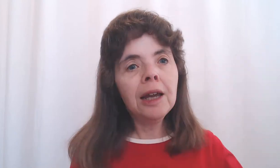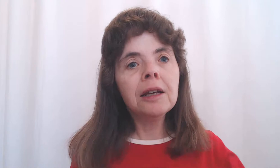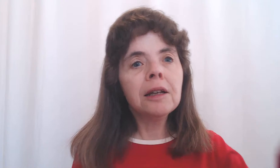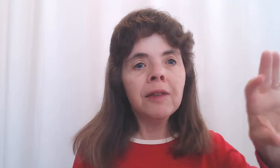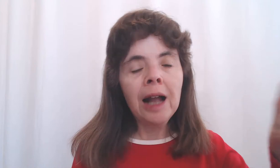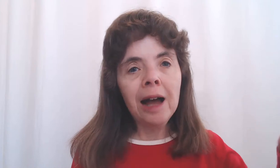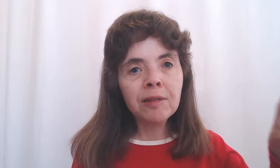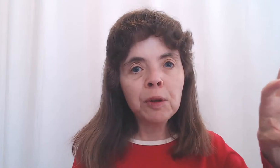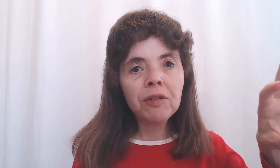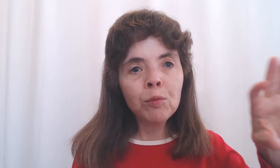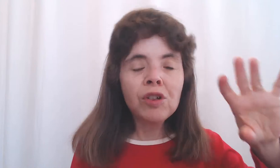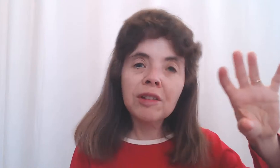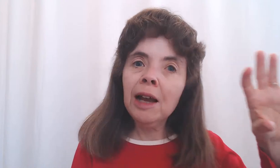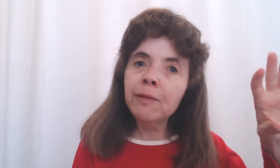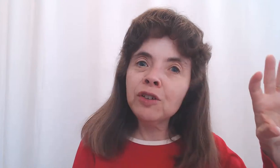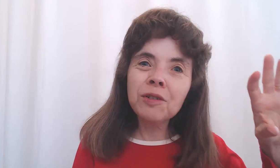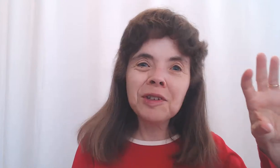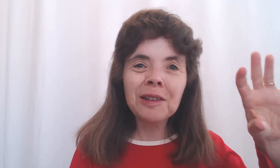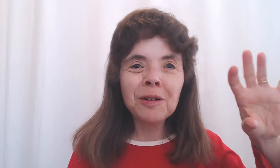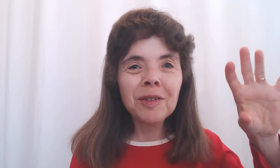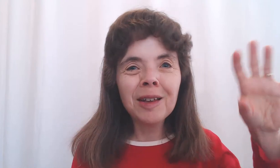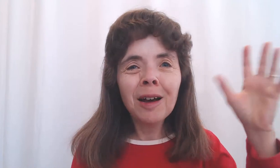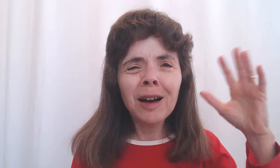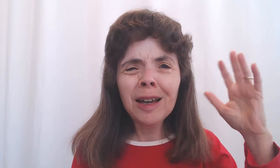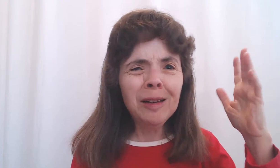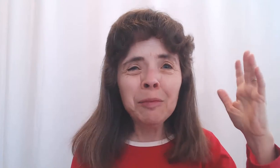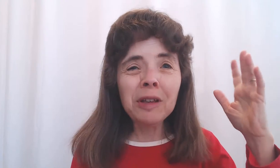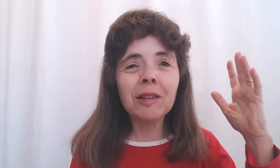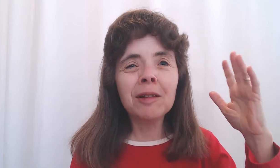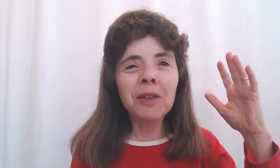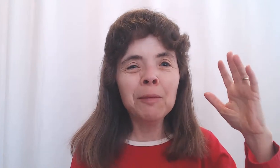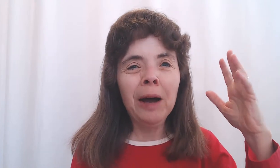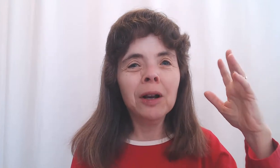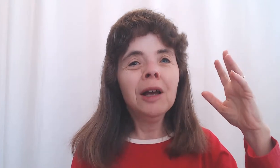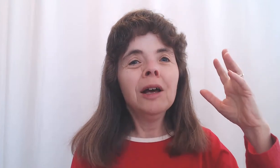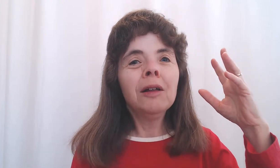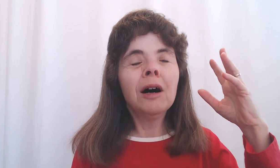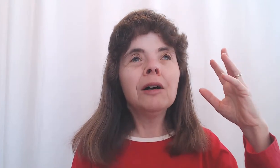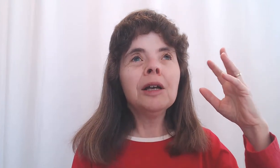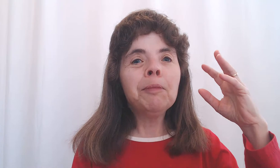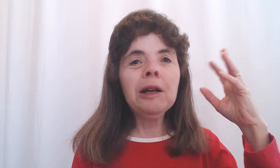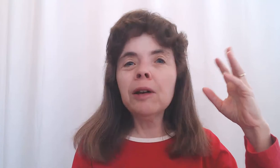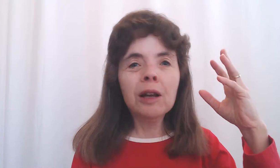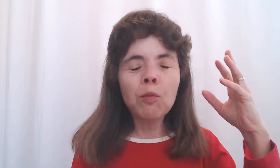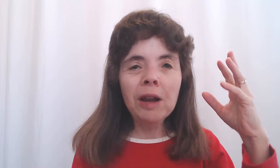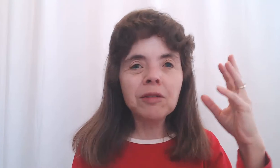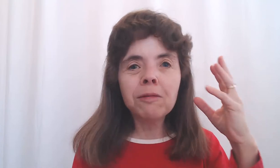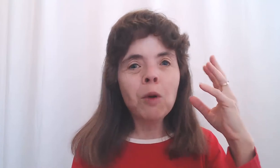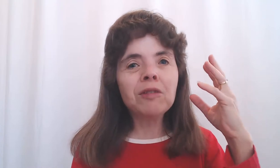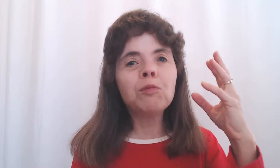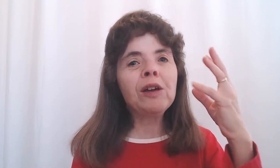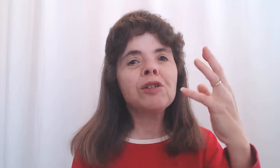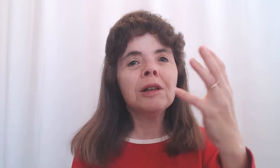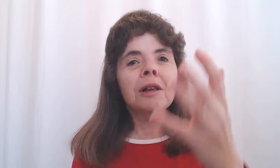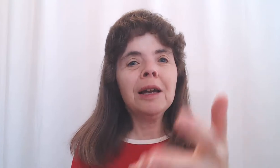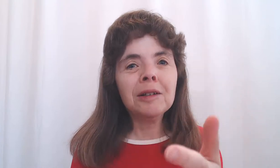light in the Gospels, which is kind of interesting. There's a hymn that says something about appearing in rays of resurrection light.